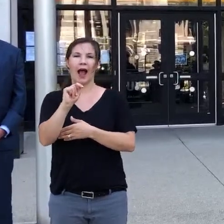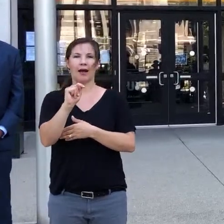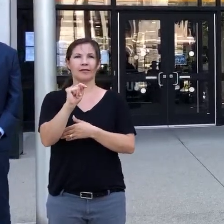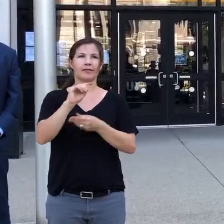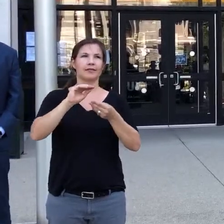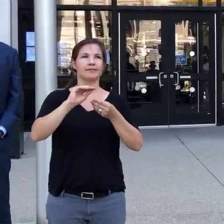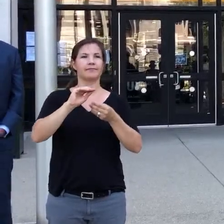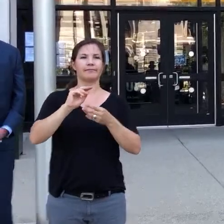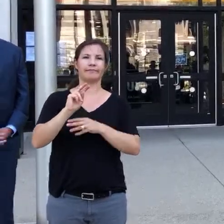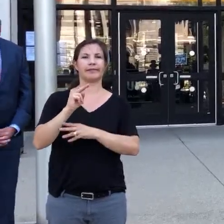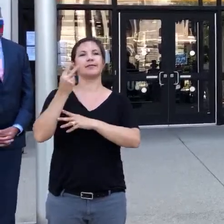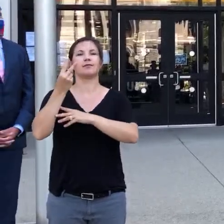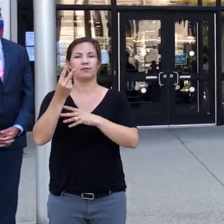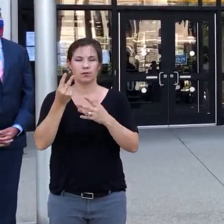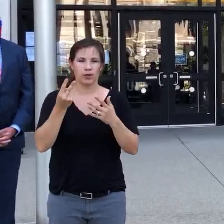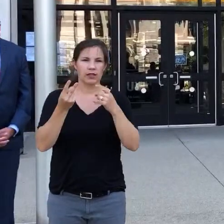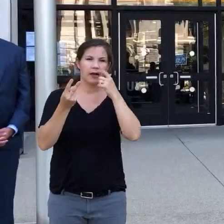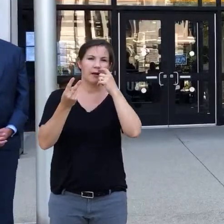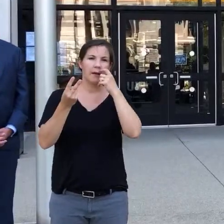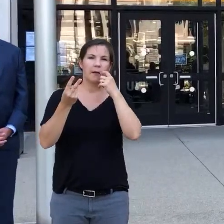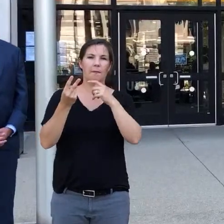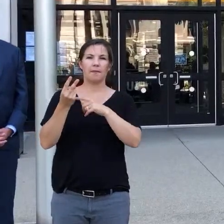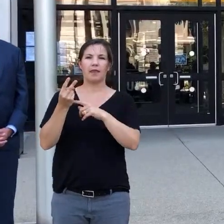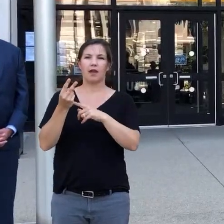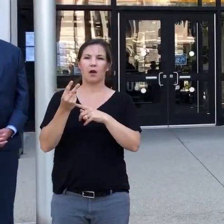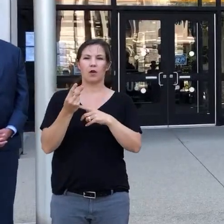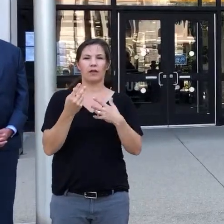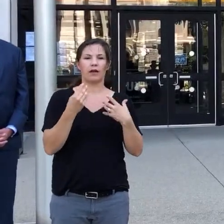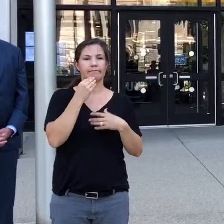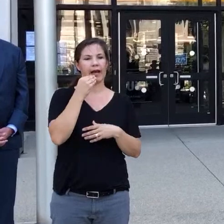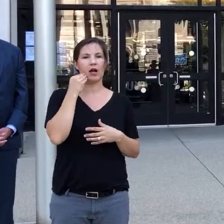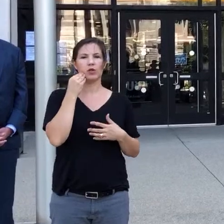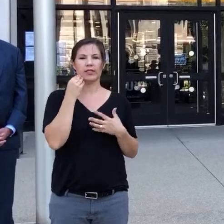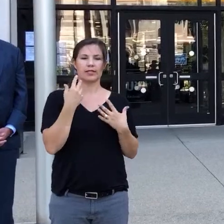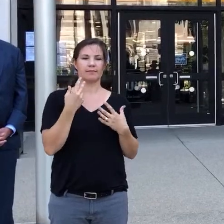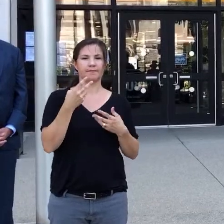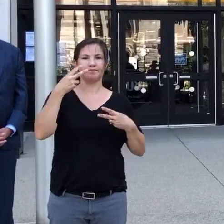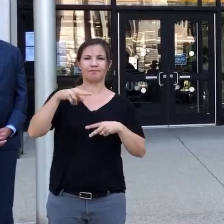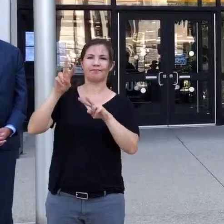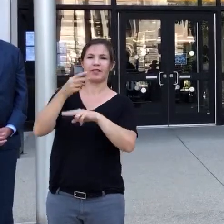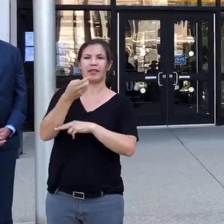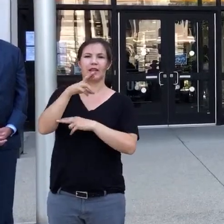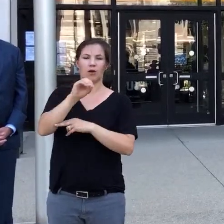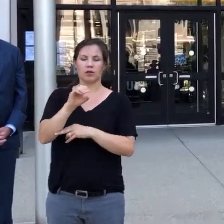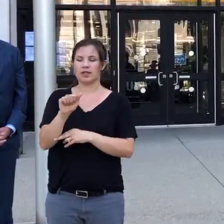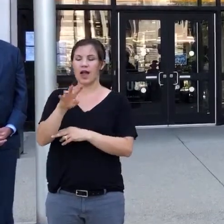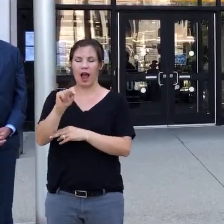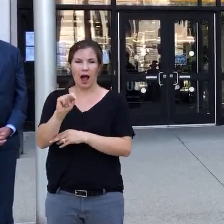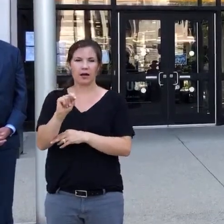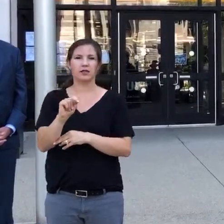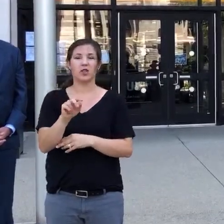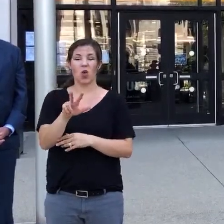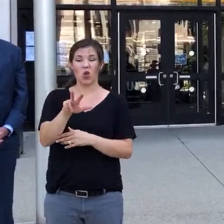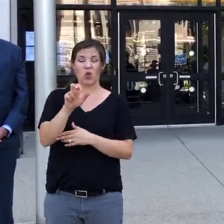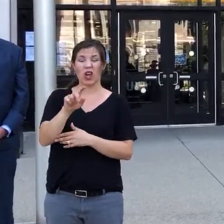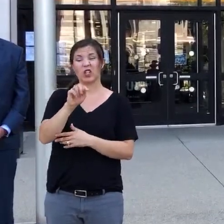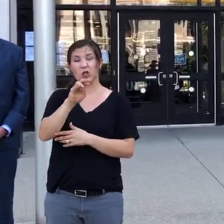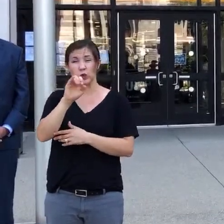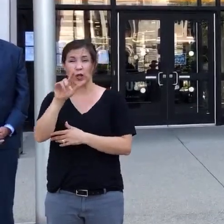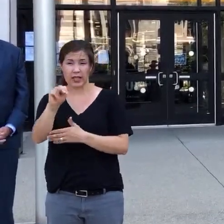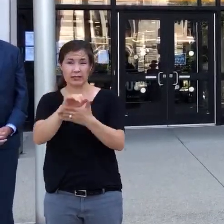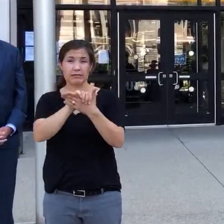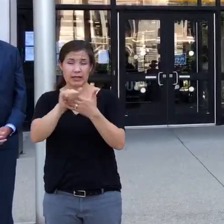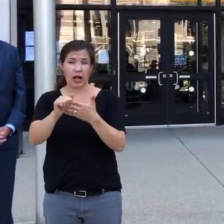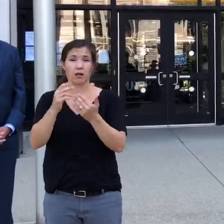The House has the HEROES Act, which is a $3 trillion program. The Senate has announced the HEALS Act, which is a $1